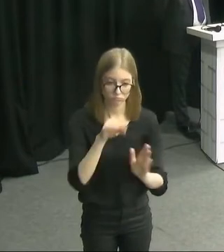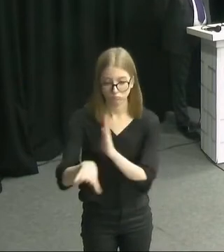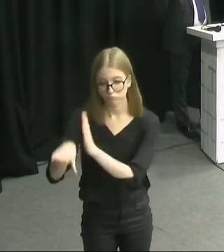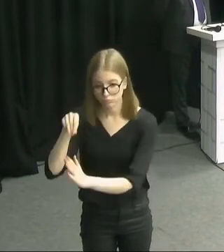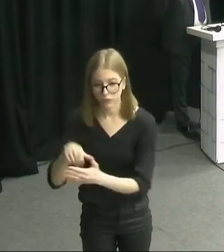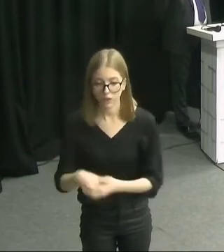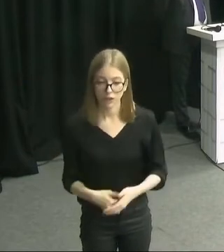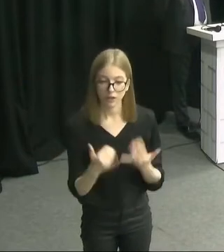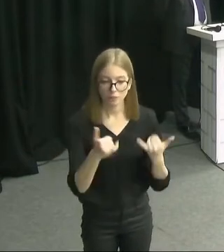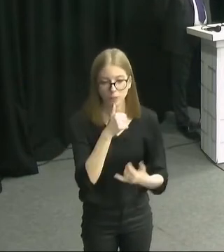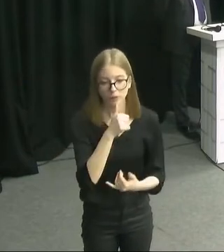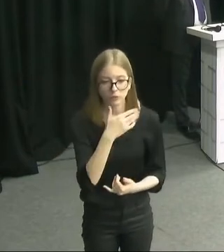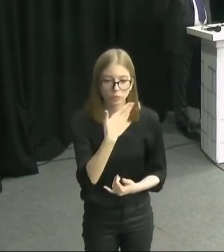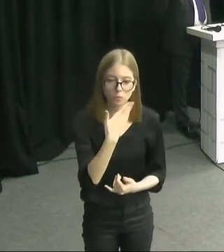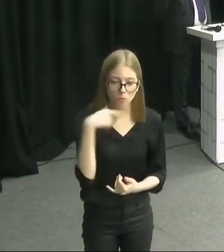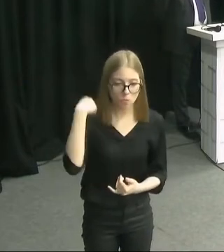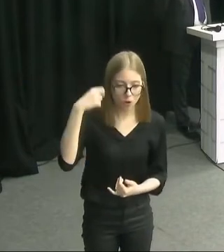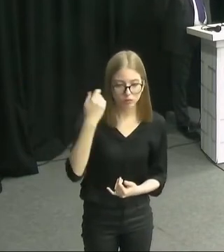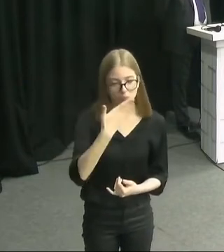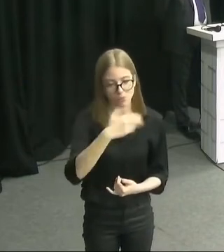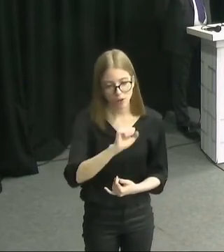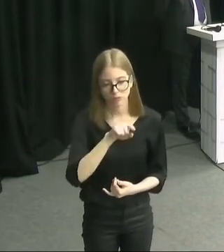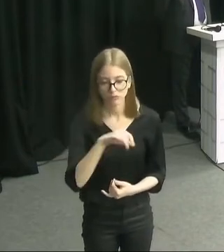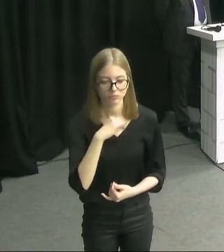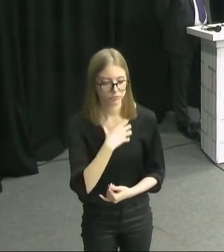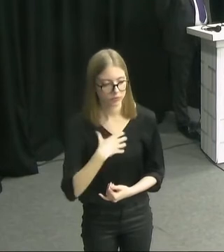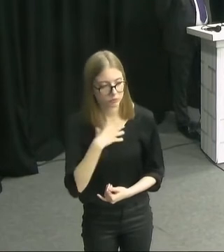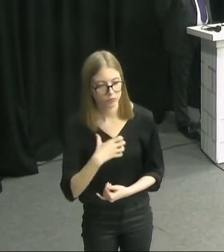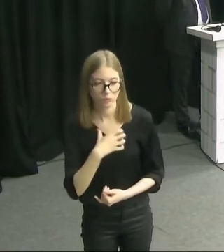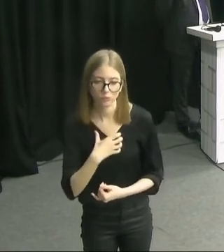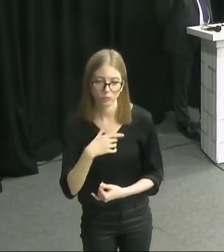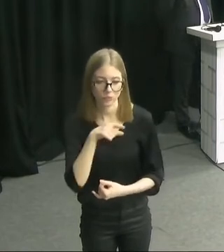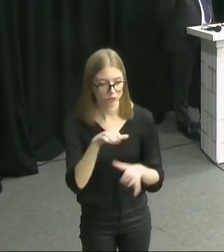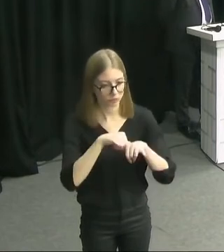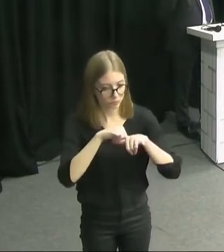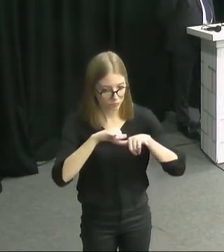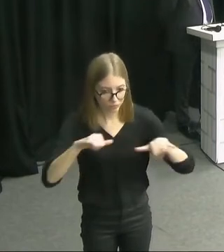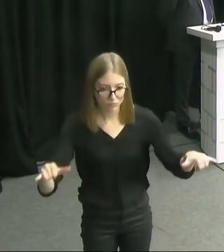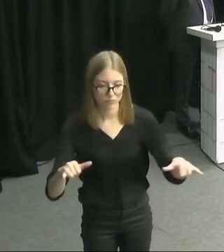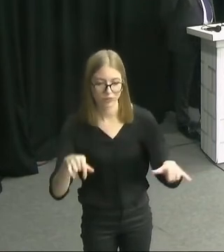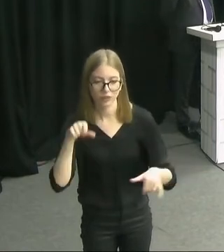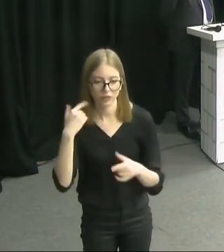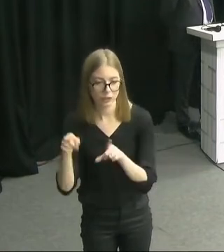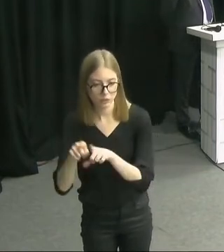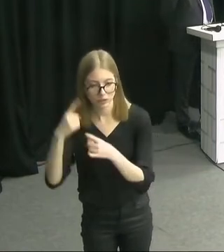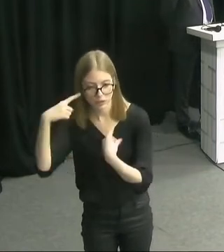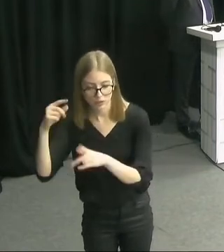We also need to make sure that applied master programs are also developed and encouraged.